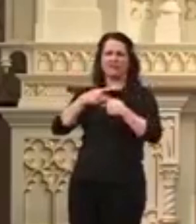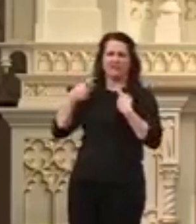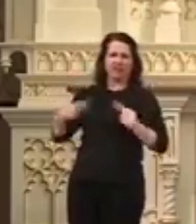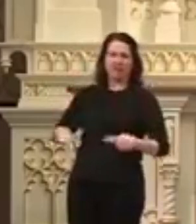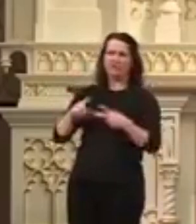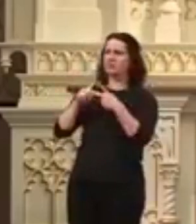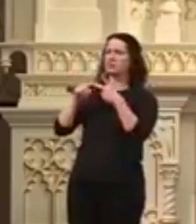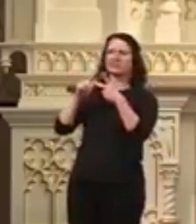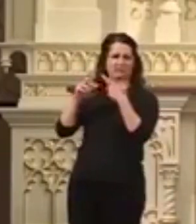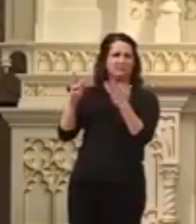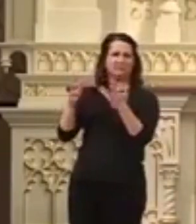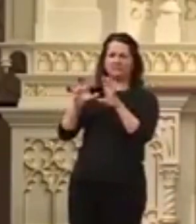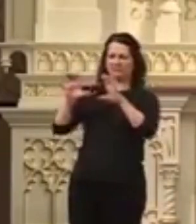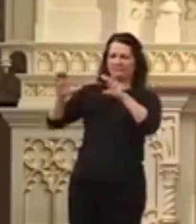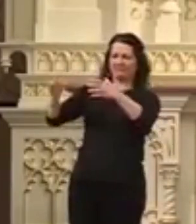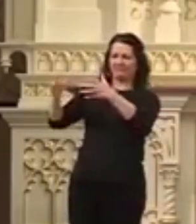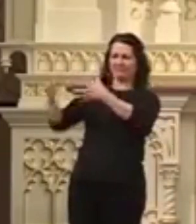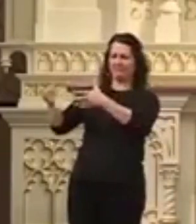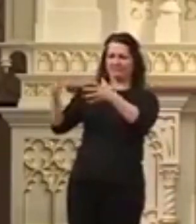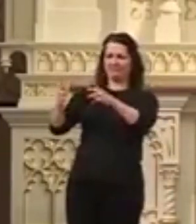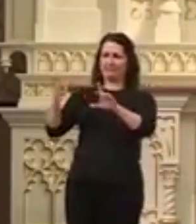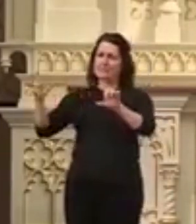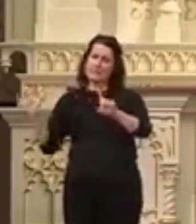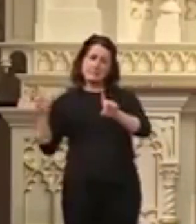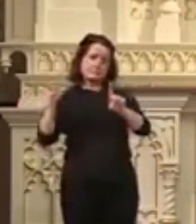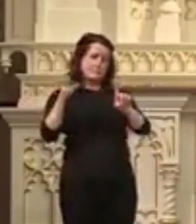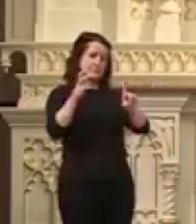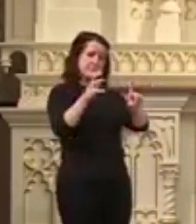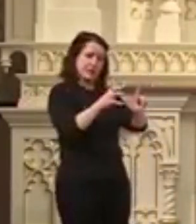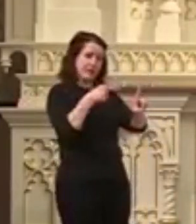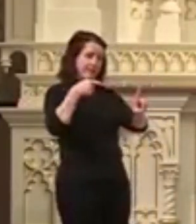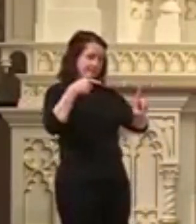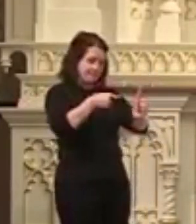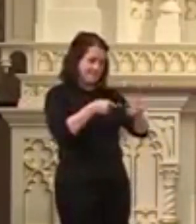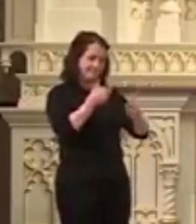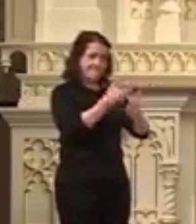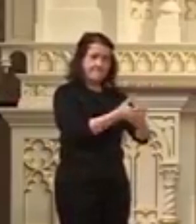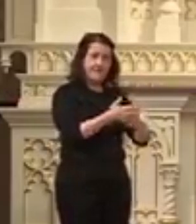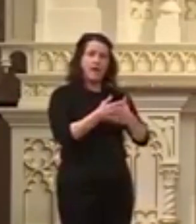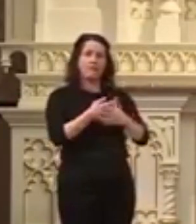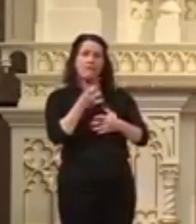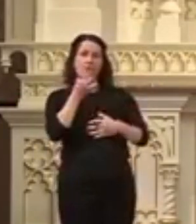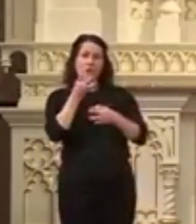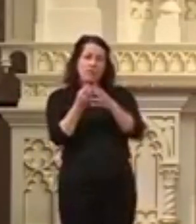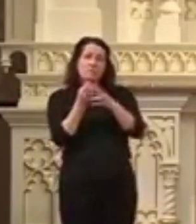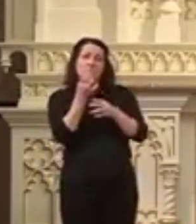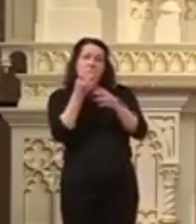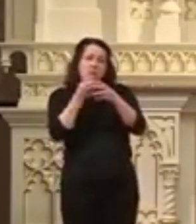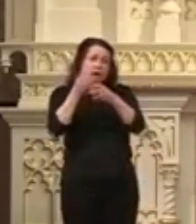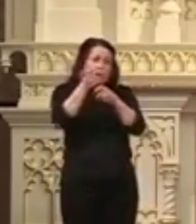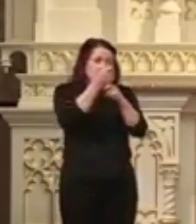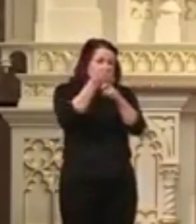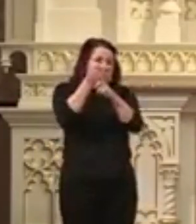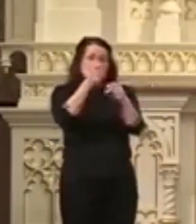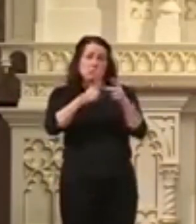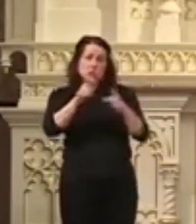Pharisees and went there with lantern, torches, and weapons.